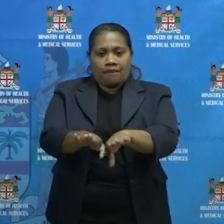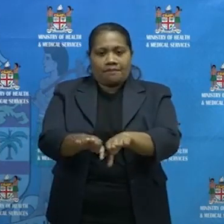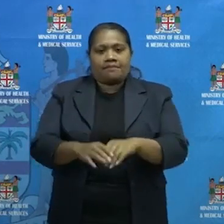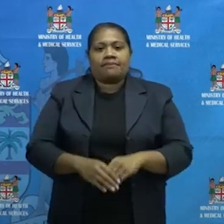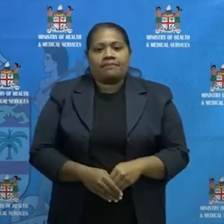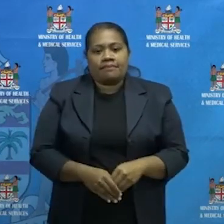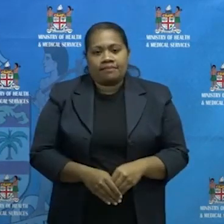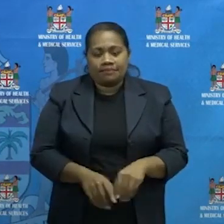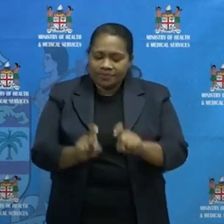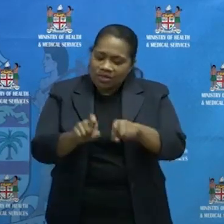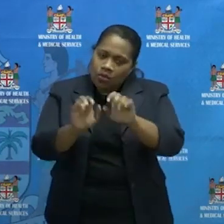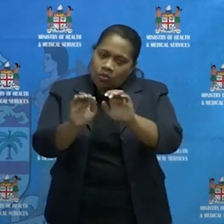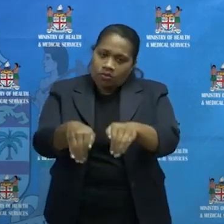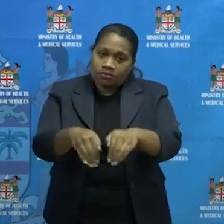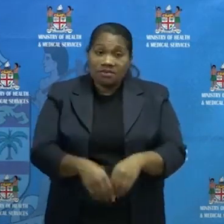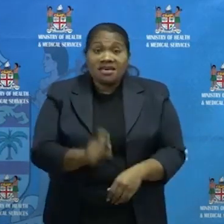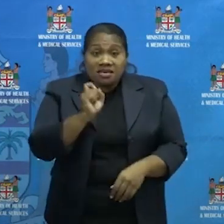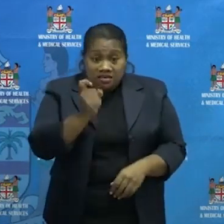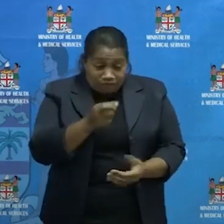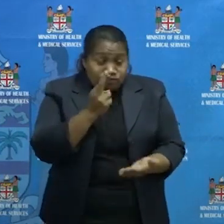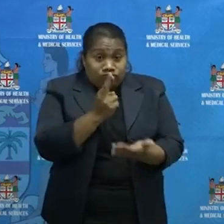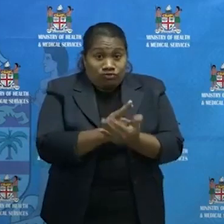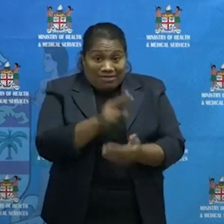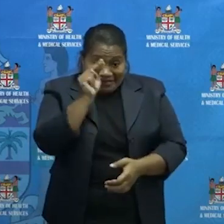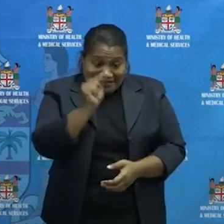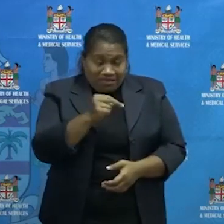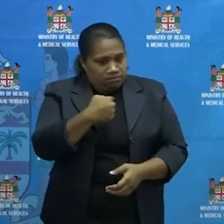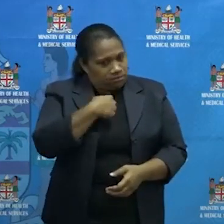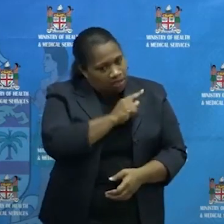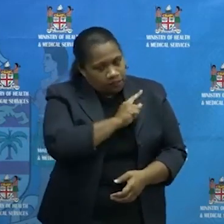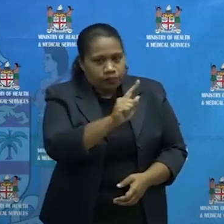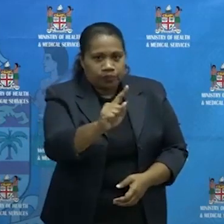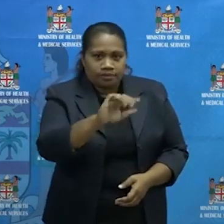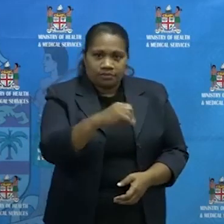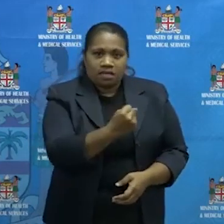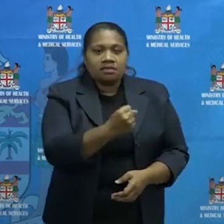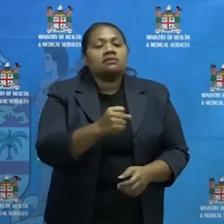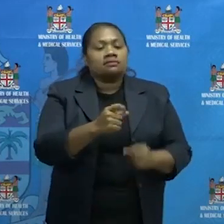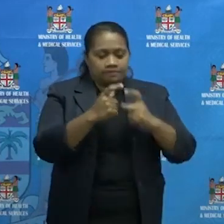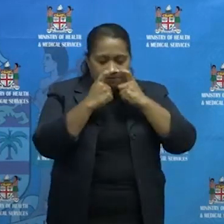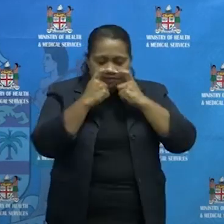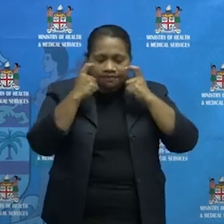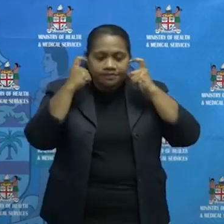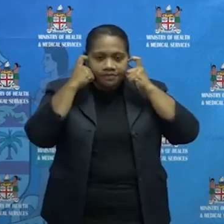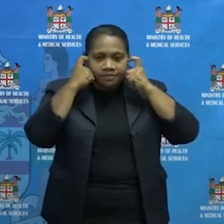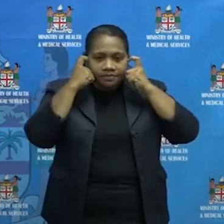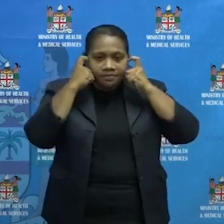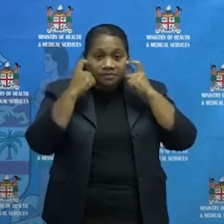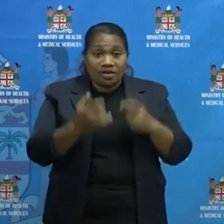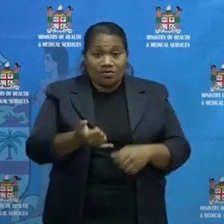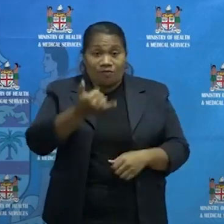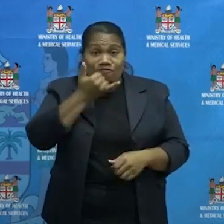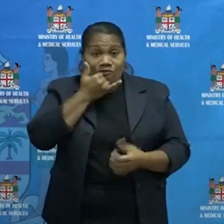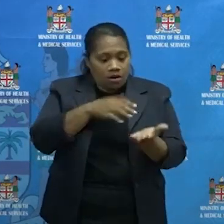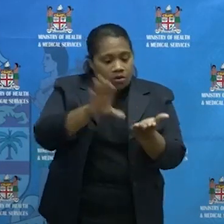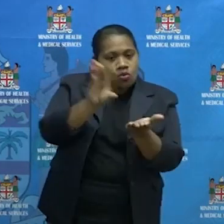If you absolutely need to travel, wear a mask. And make sure you have the Care Fiji app switched